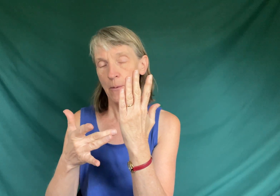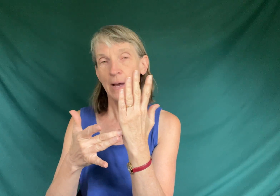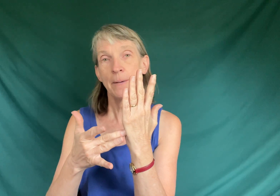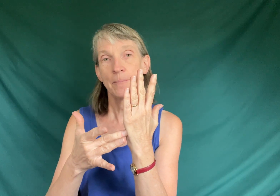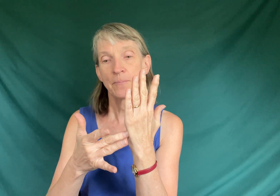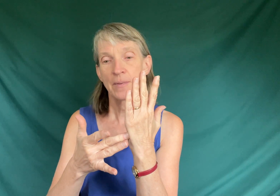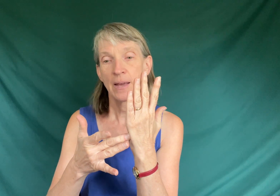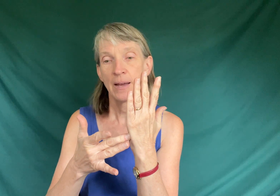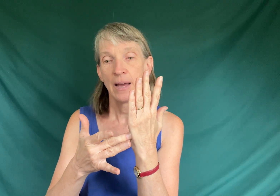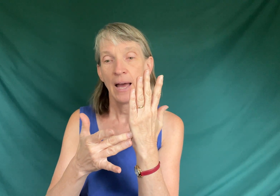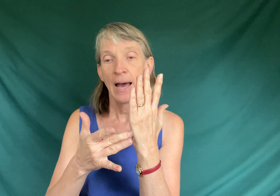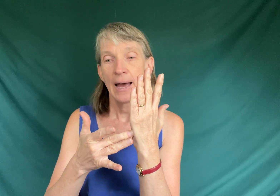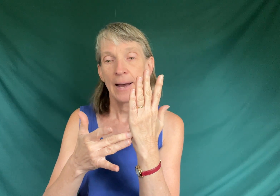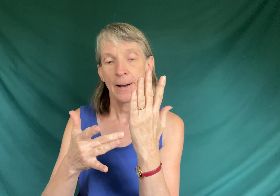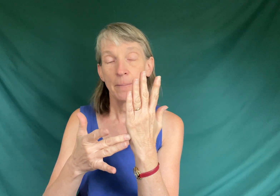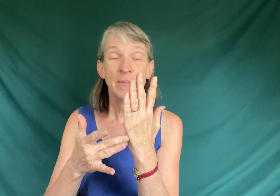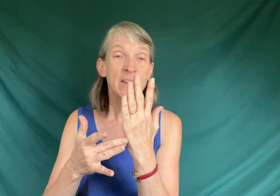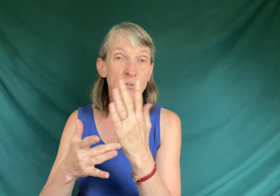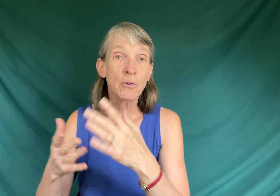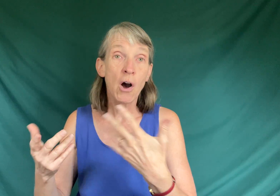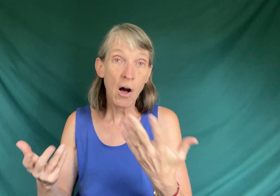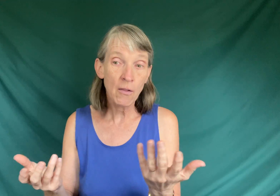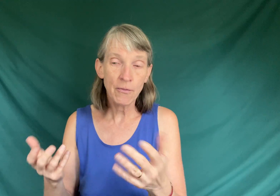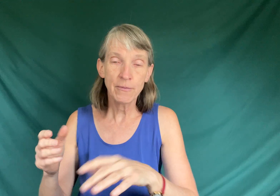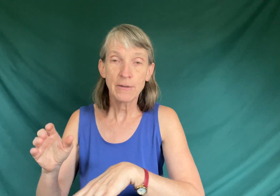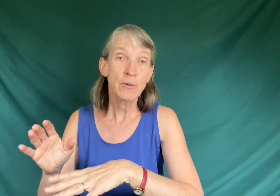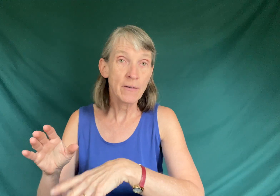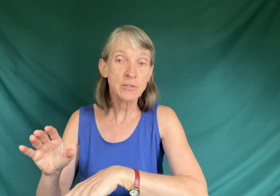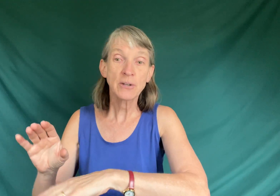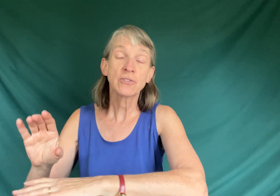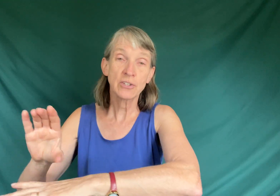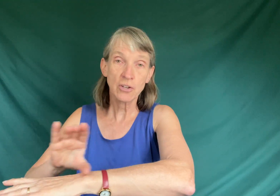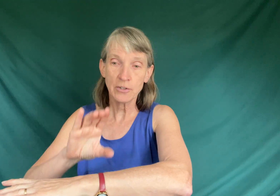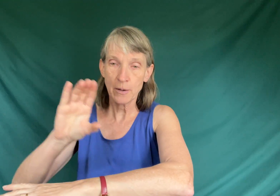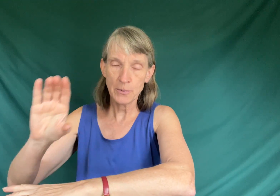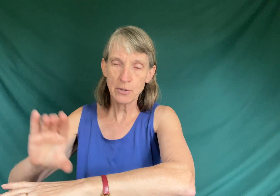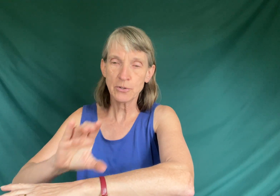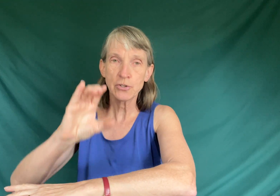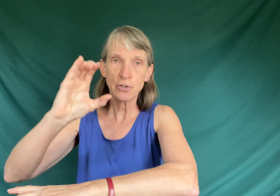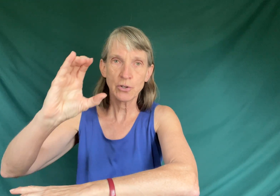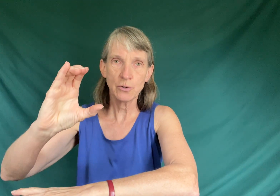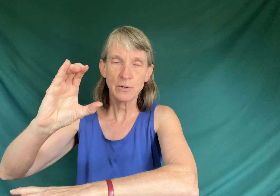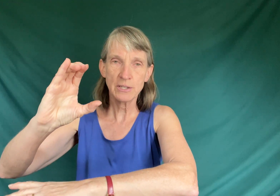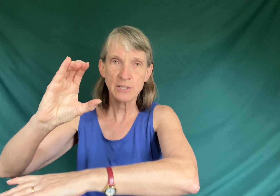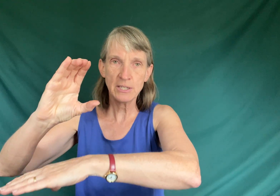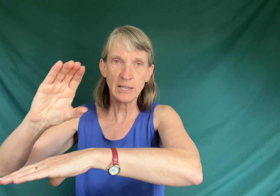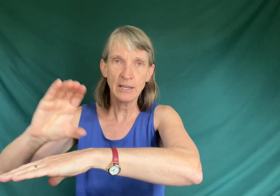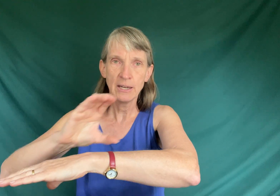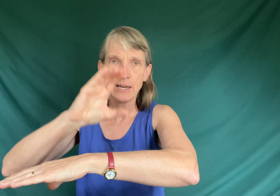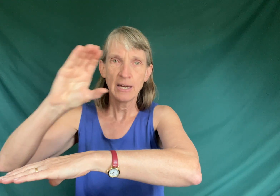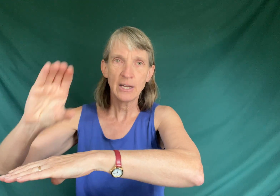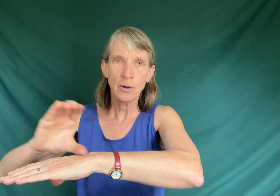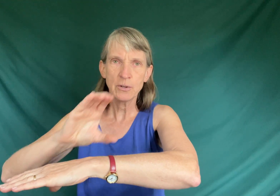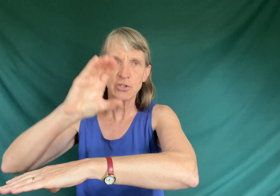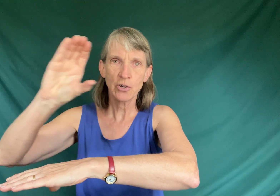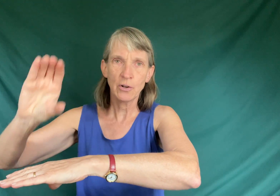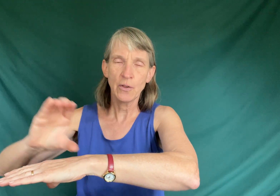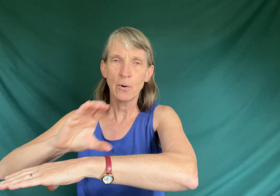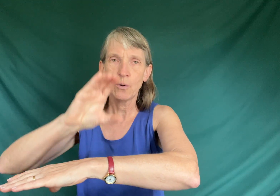way. If you have a special that's called computers, you could do it with a C and go in a circle. The